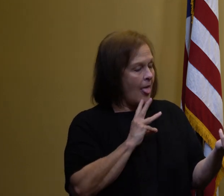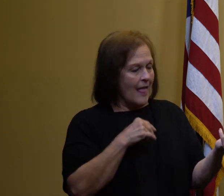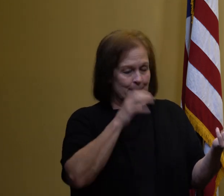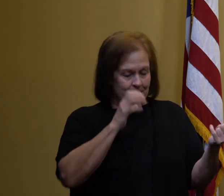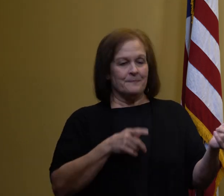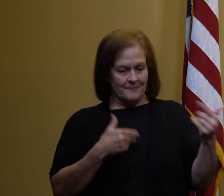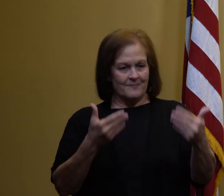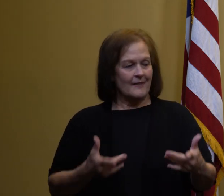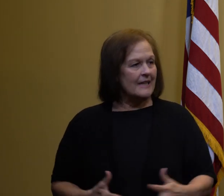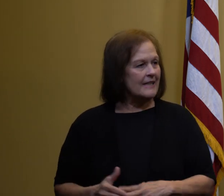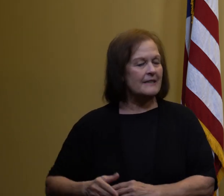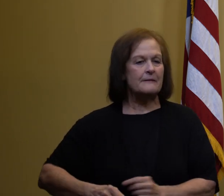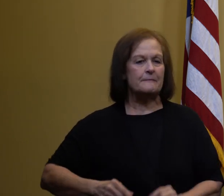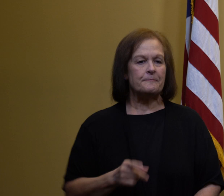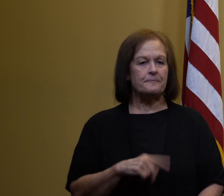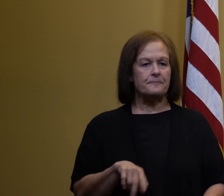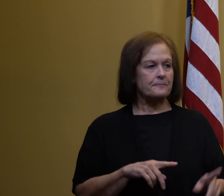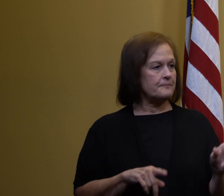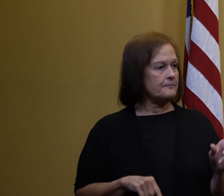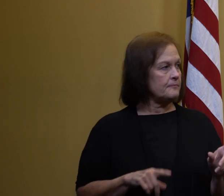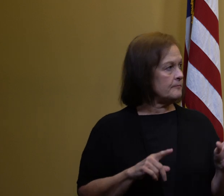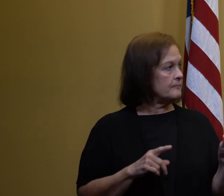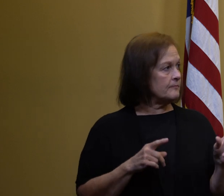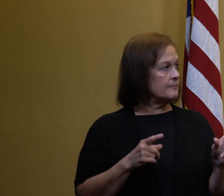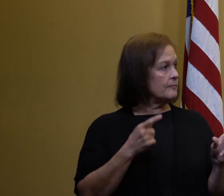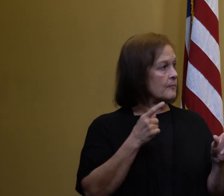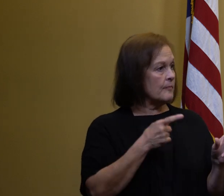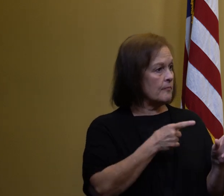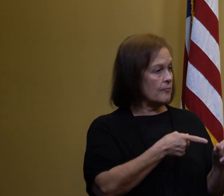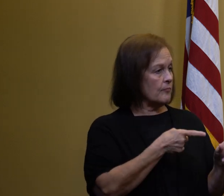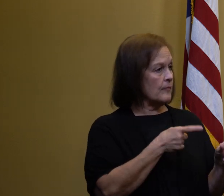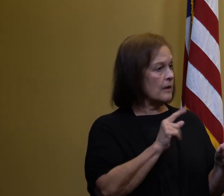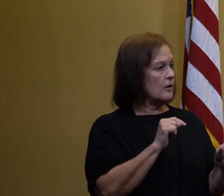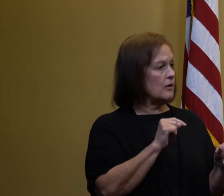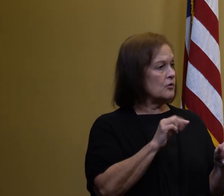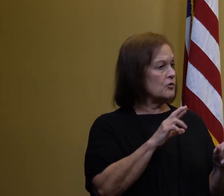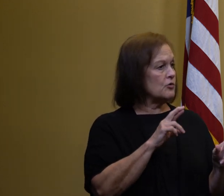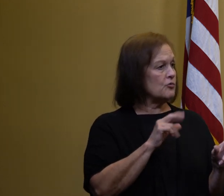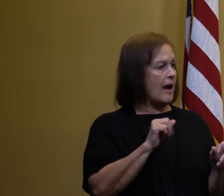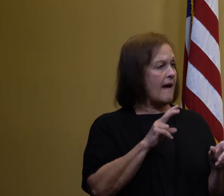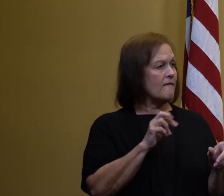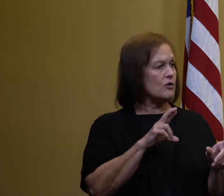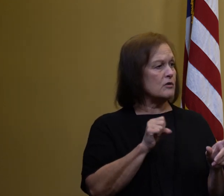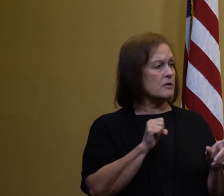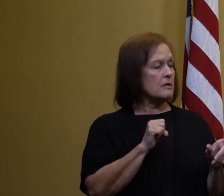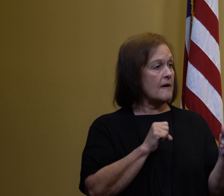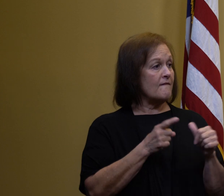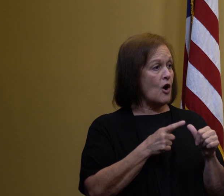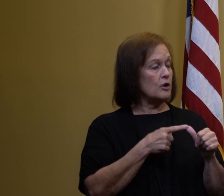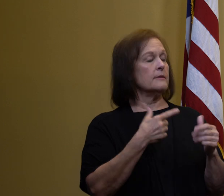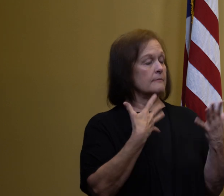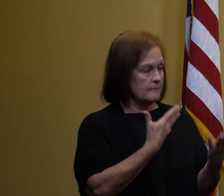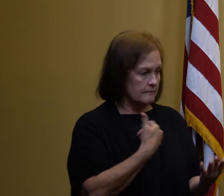get into Q&A. Again, one question I want to follow up, because I know we got a lot to get through, starting with Travers with the issue. First, let me offer